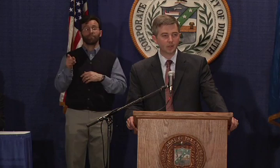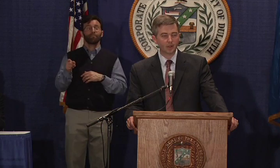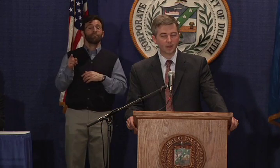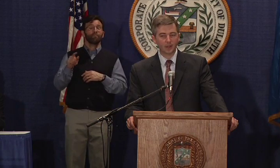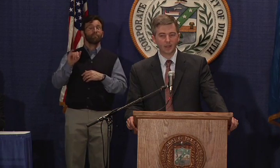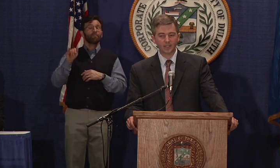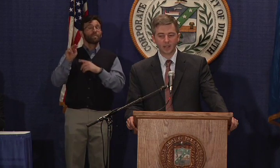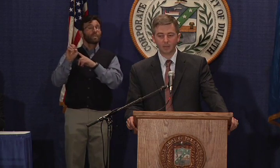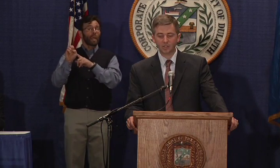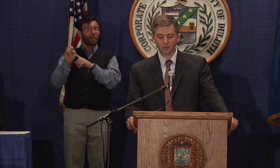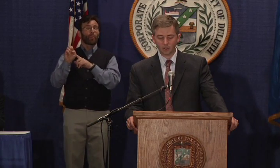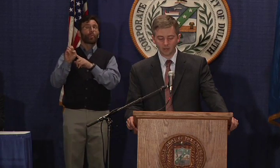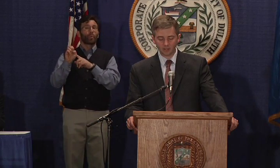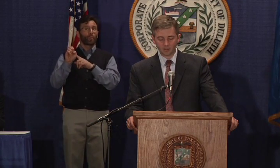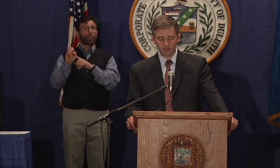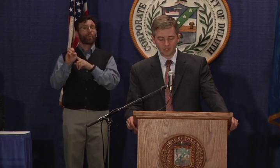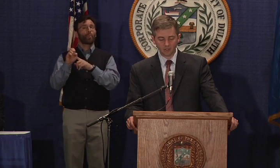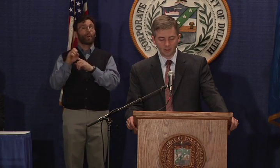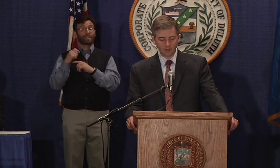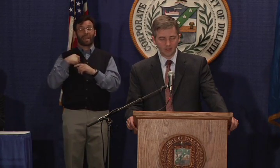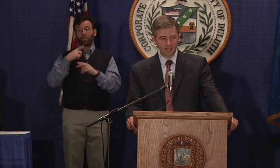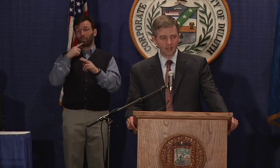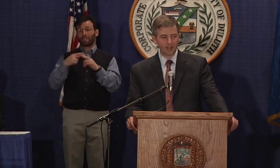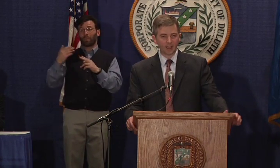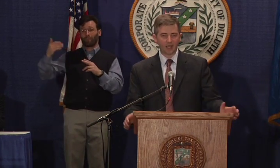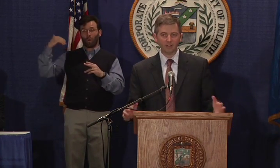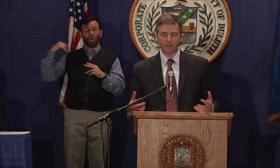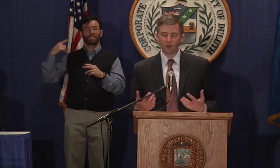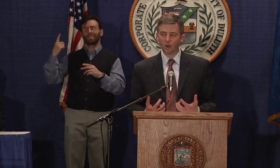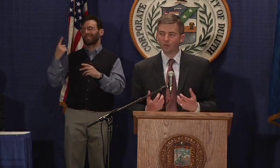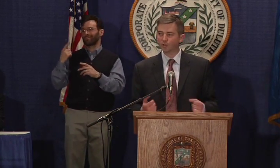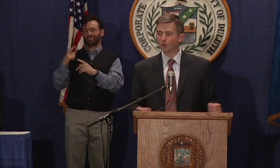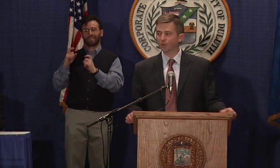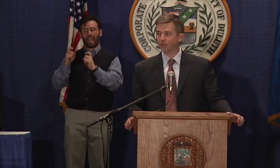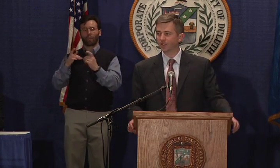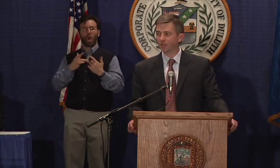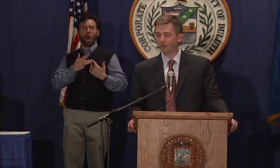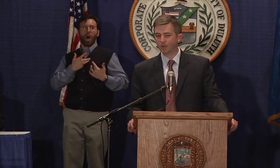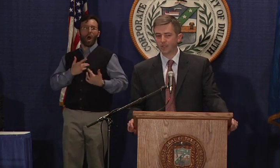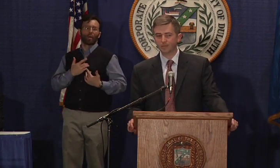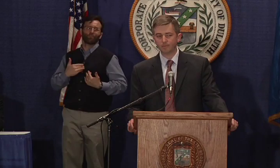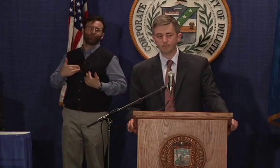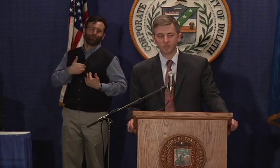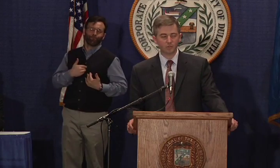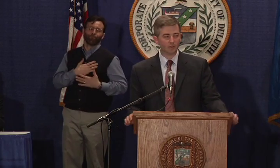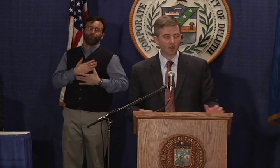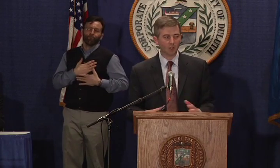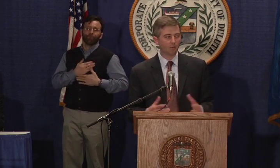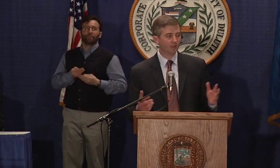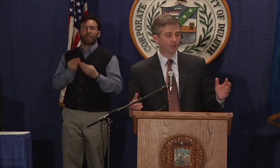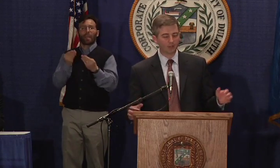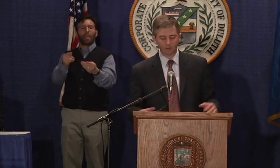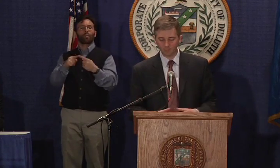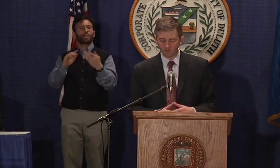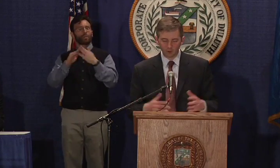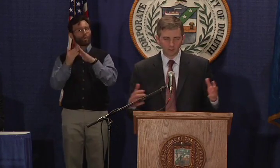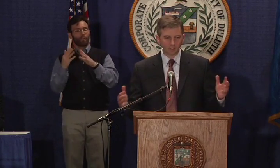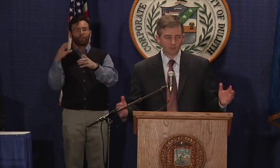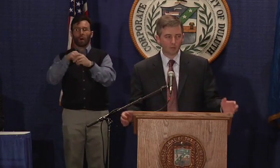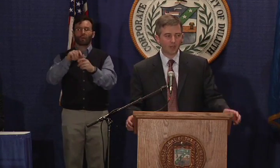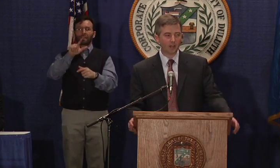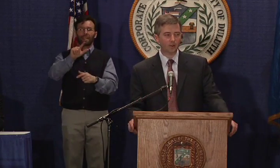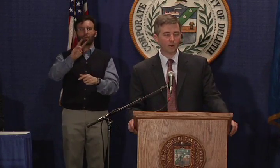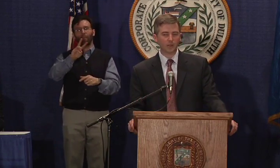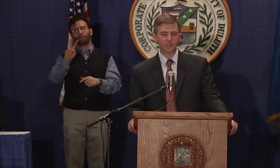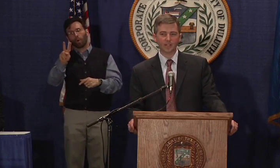those, as I had mentioned earlier in the speech, that gave her heart and soul to this community. She was involved with the League of Women Voters